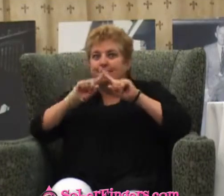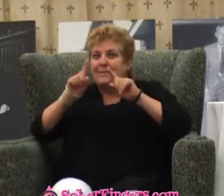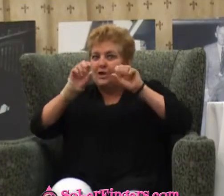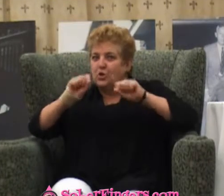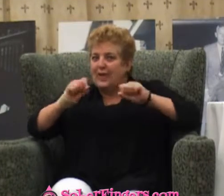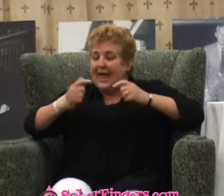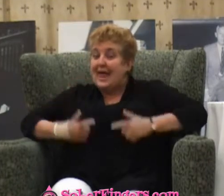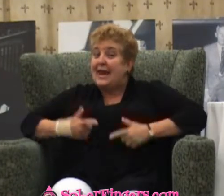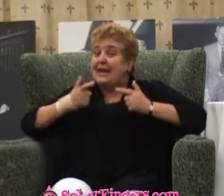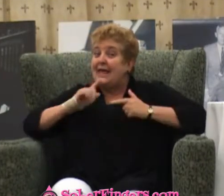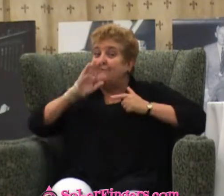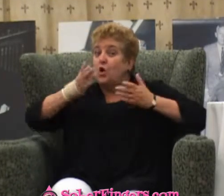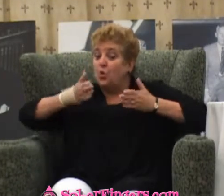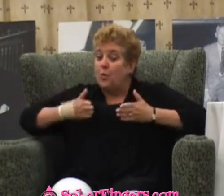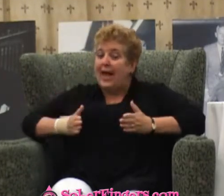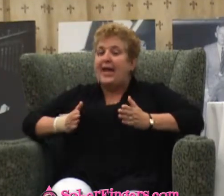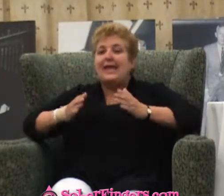the body, the mind will follow.